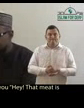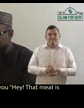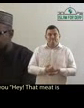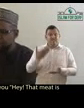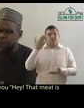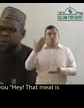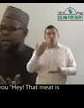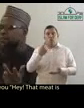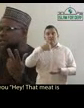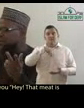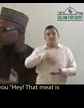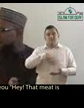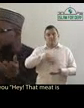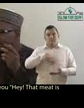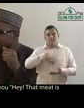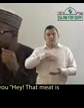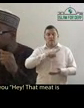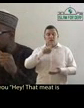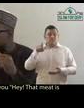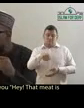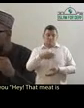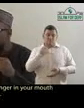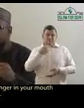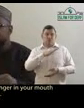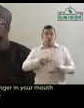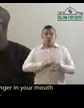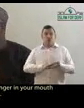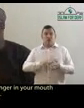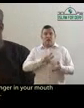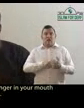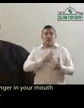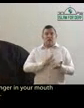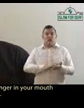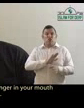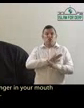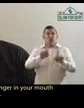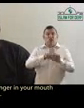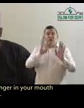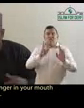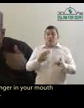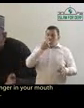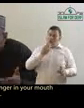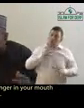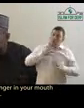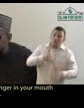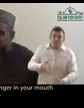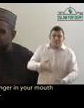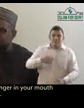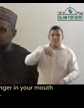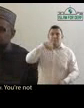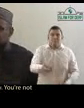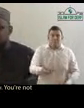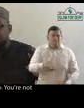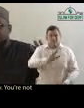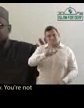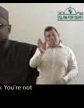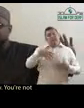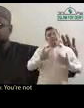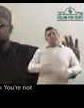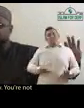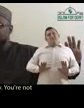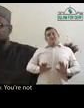it. If someone comes and tells you, hey, that meat is not halal, you don't have to put your finger in your mouth and vomit that meat back up. Just